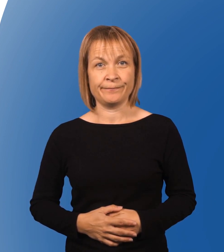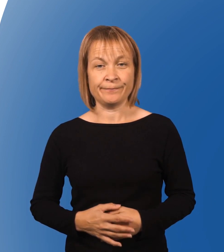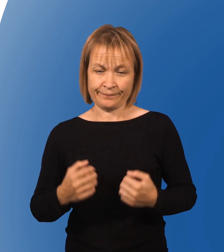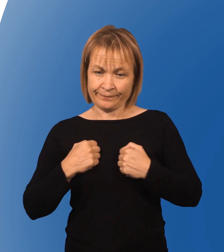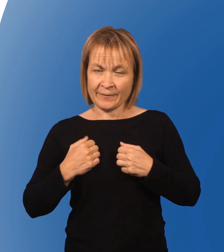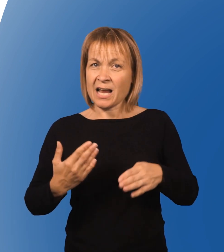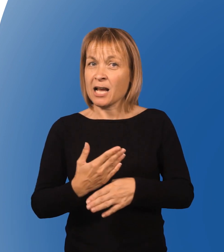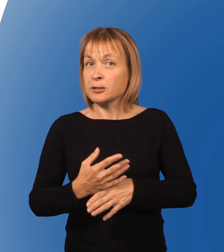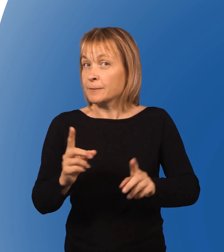Our actions.